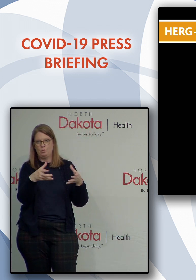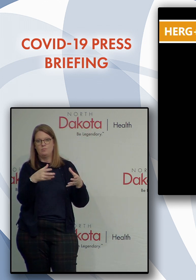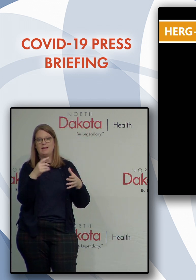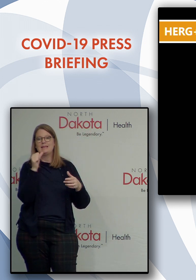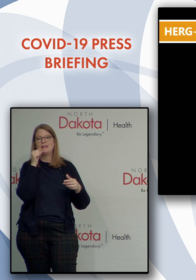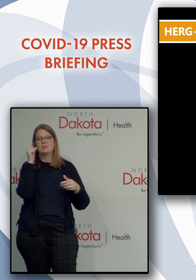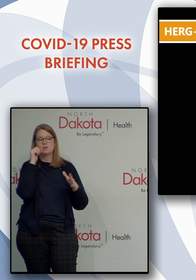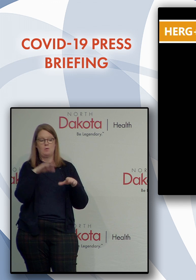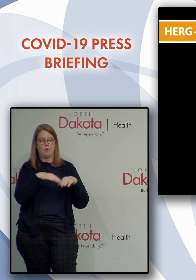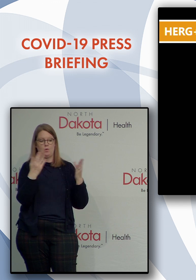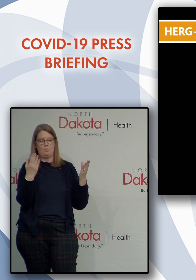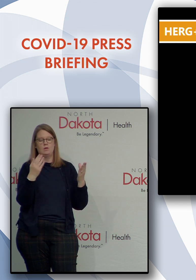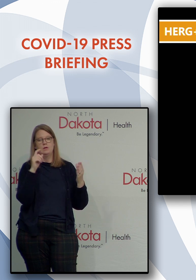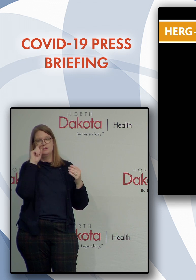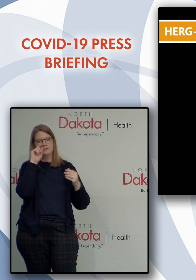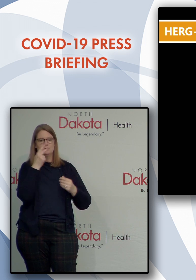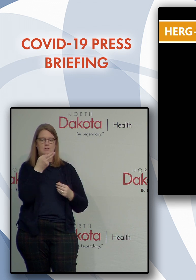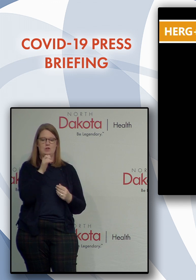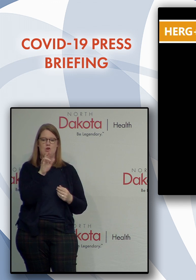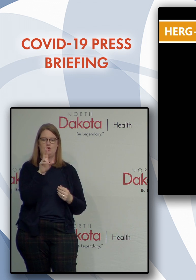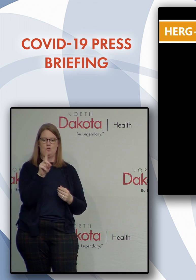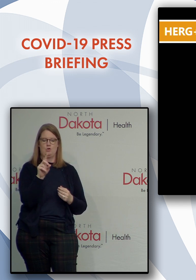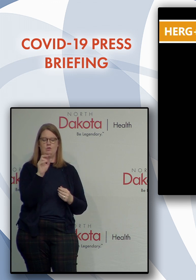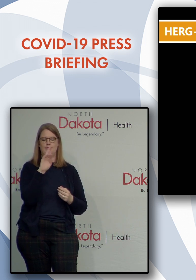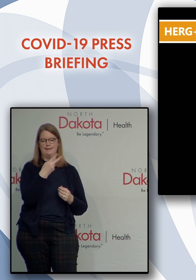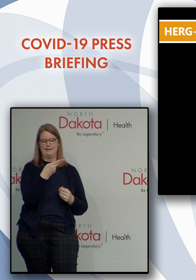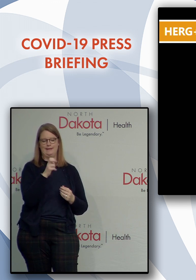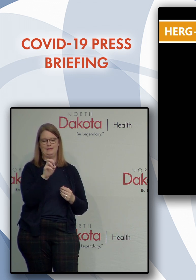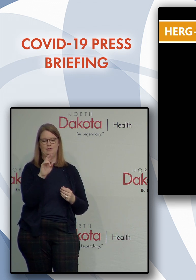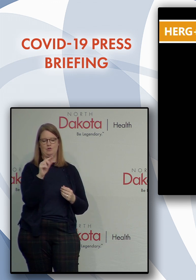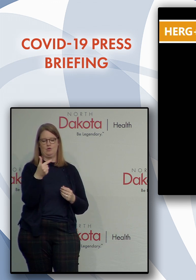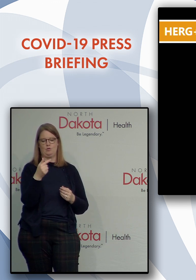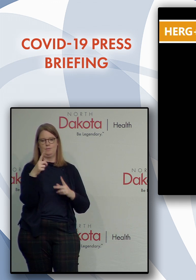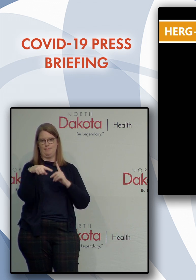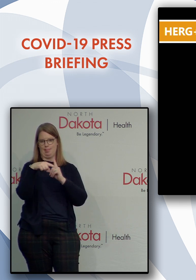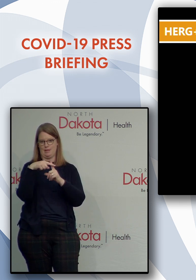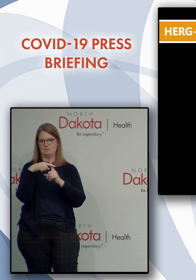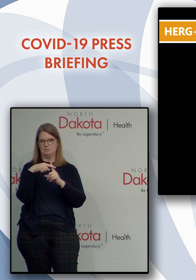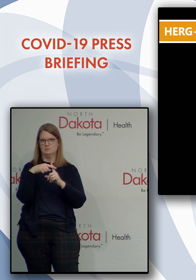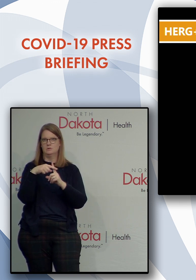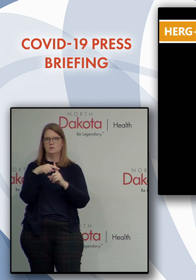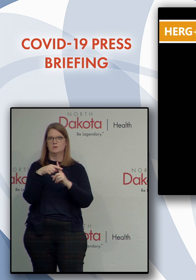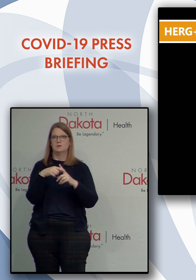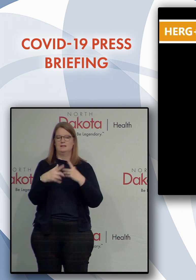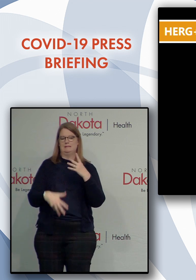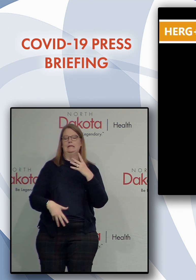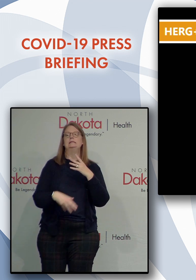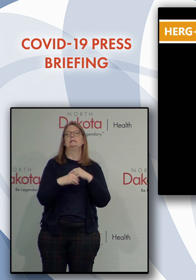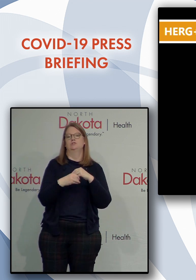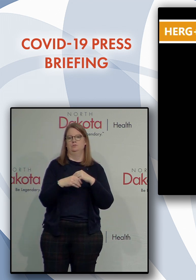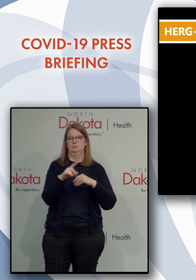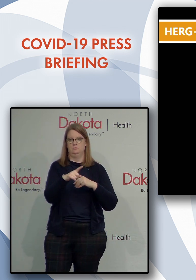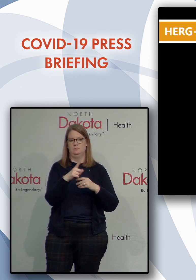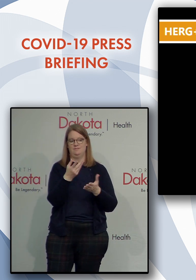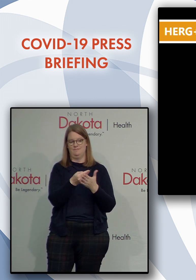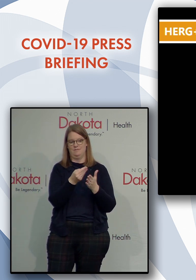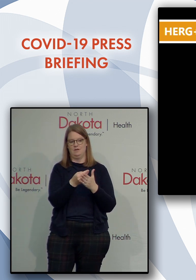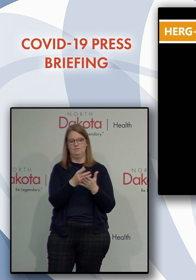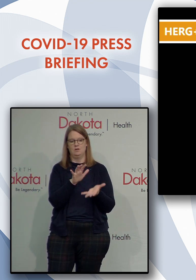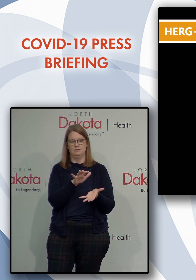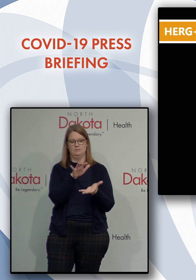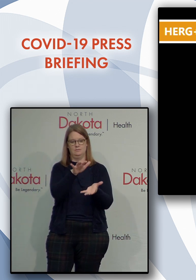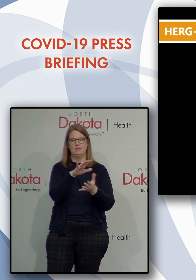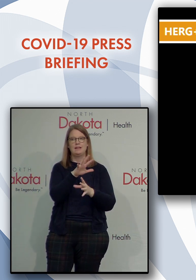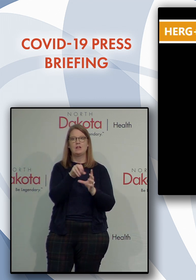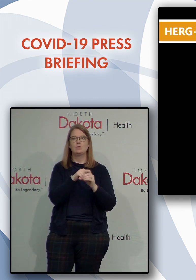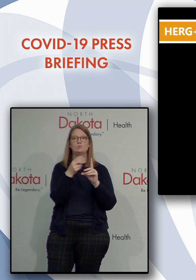up the round for the HERG Plus. This expanded the existing HERG program to provide funding for the accommodation sector, which